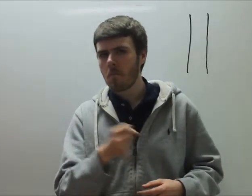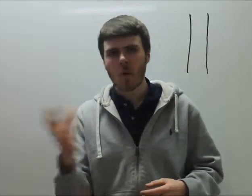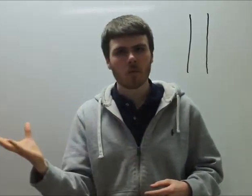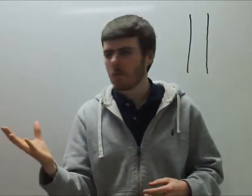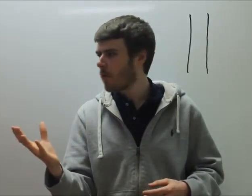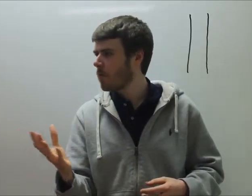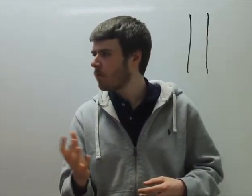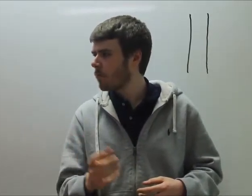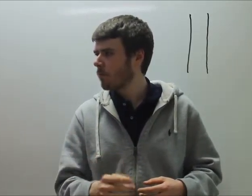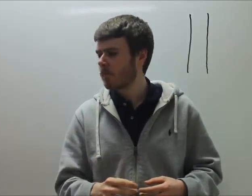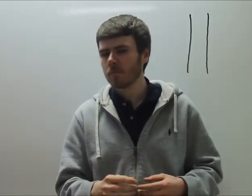multiple